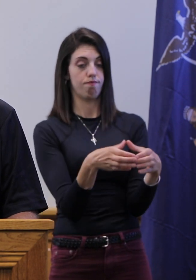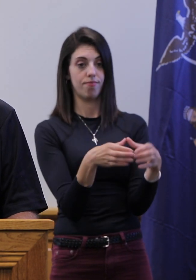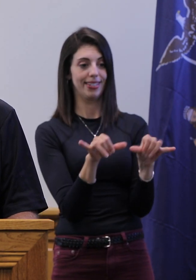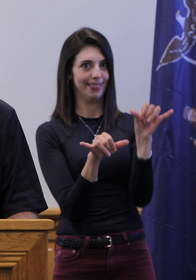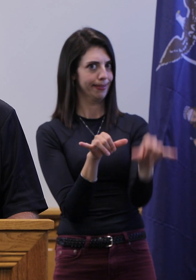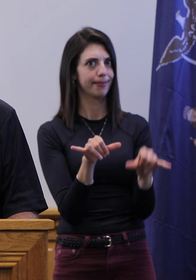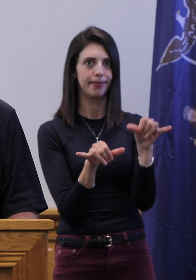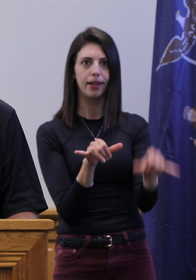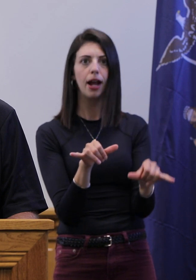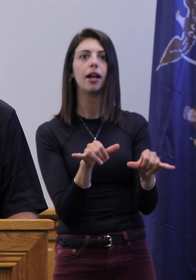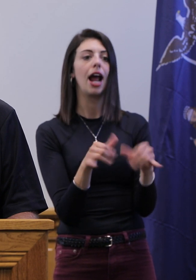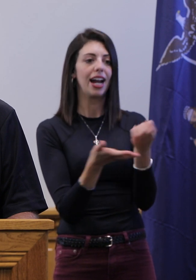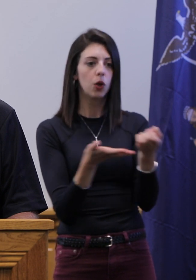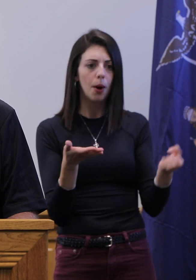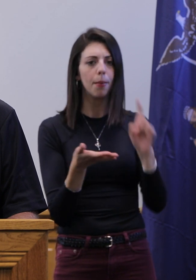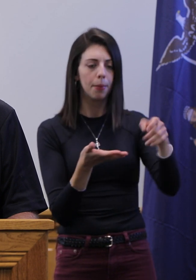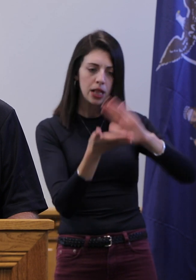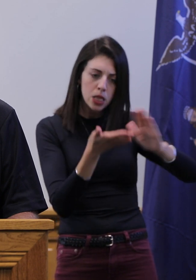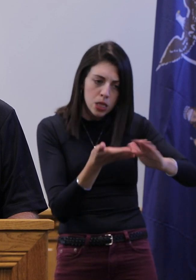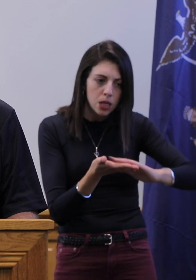be cleaned and disinfected after each use.